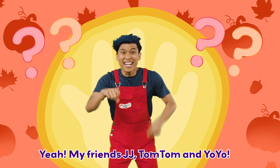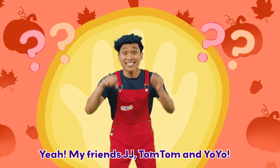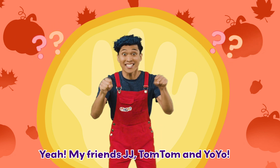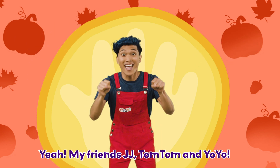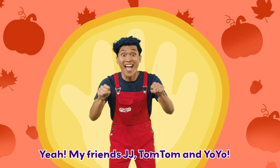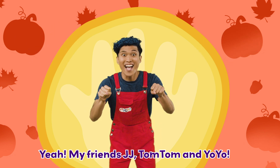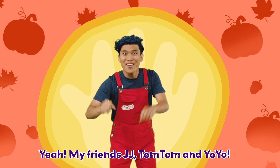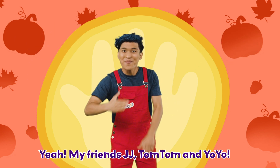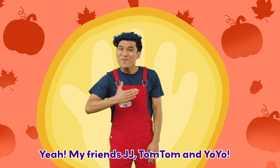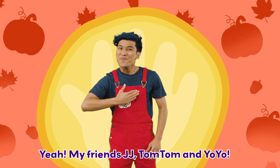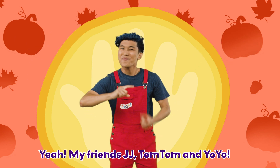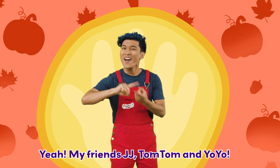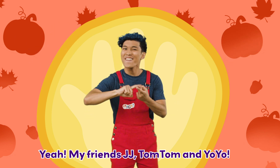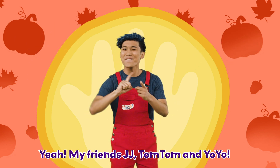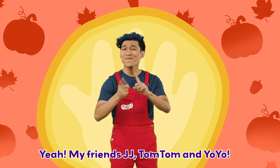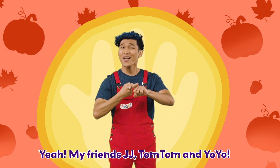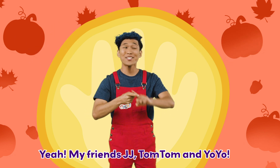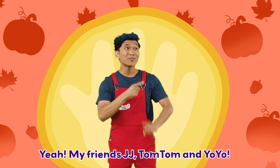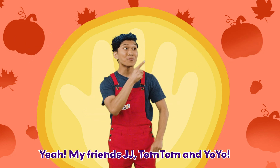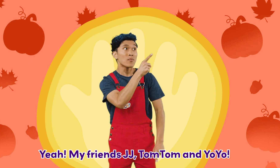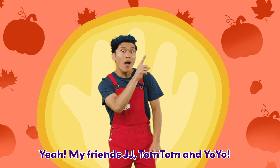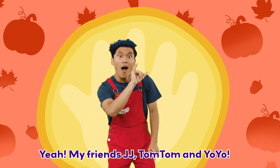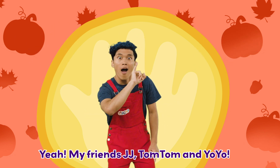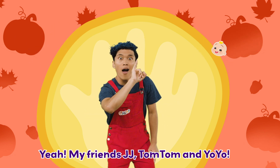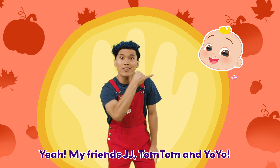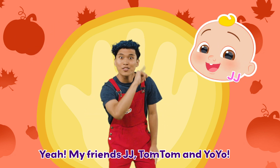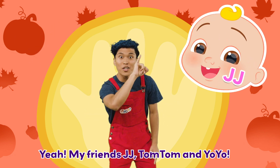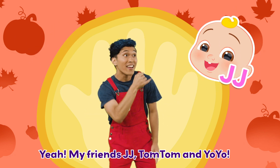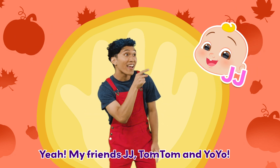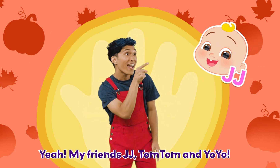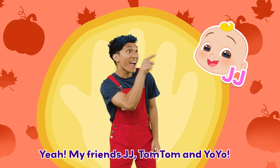Yeah, my friends, JJ,